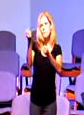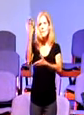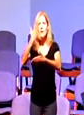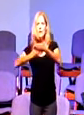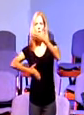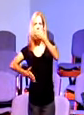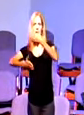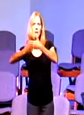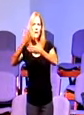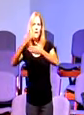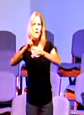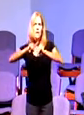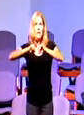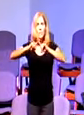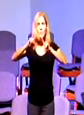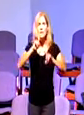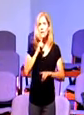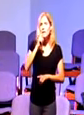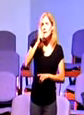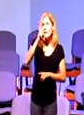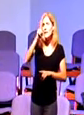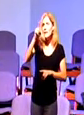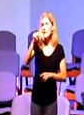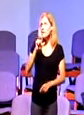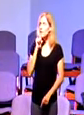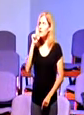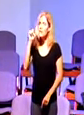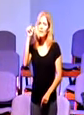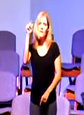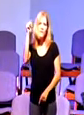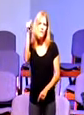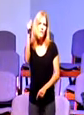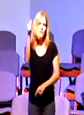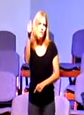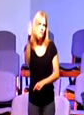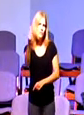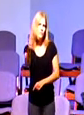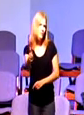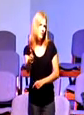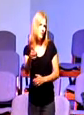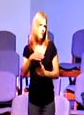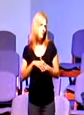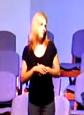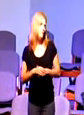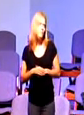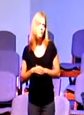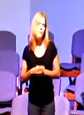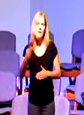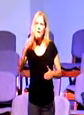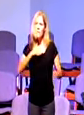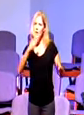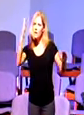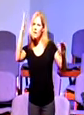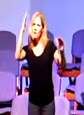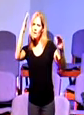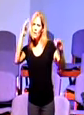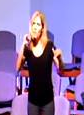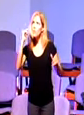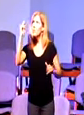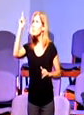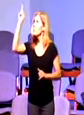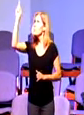your mighty hand. But even if you don't,